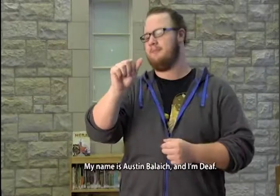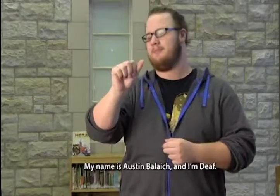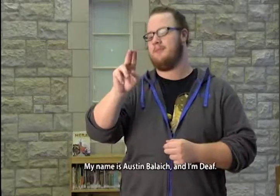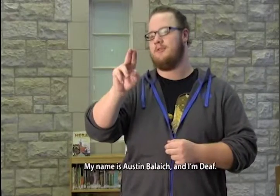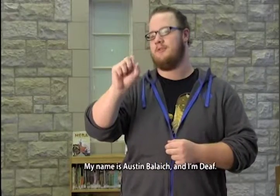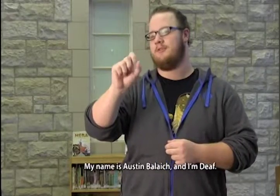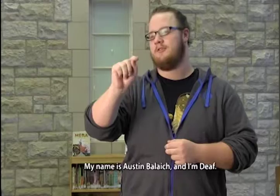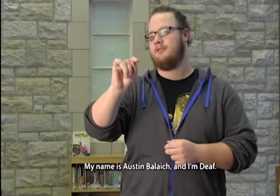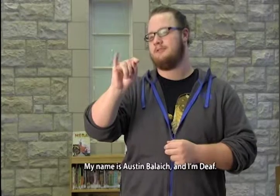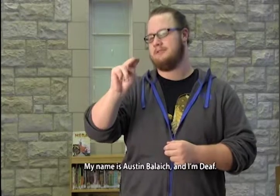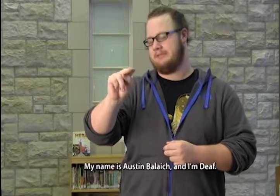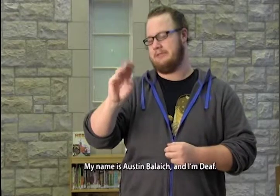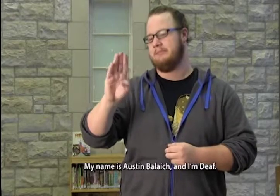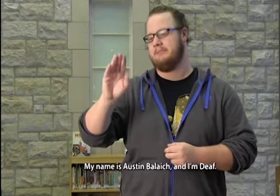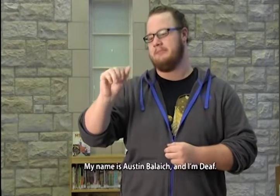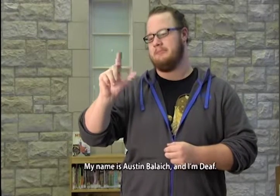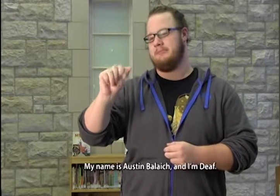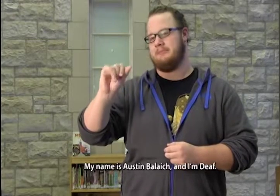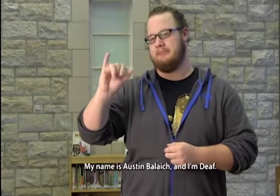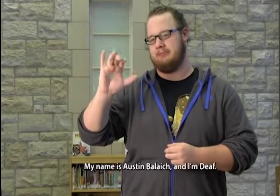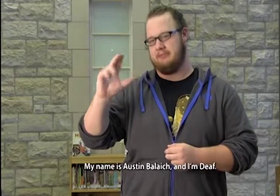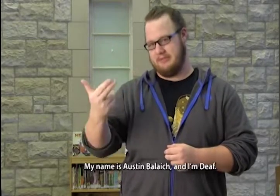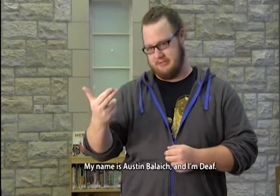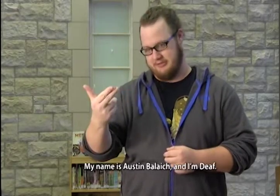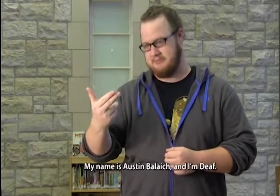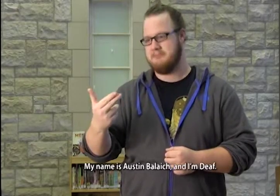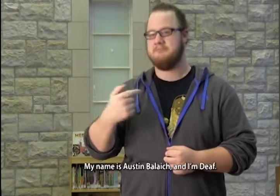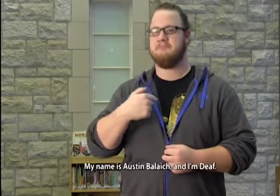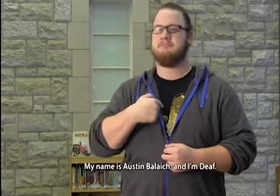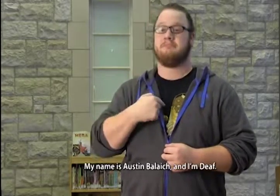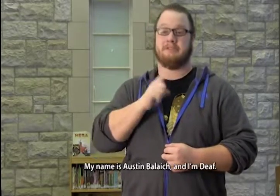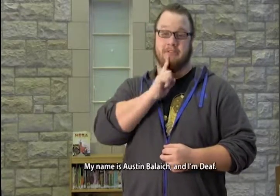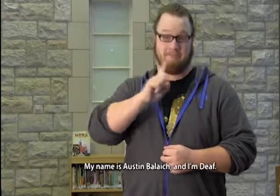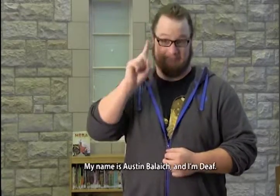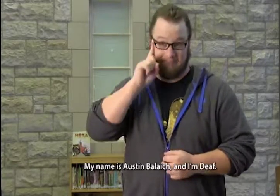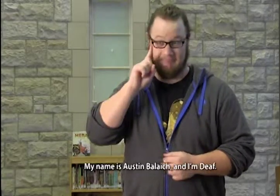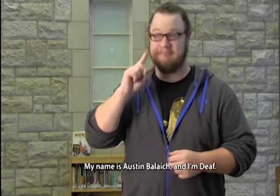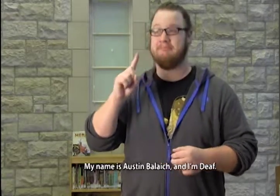My name is Austin Balash, and I'm deaf.